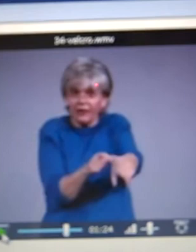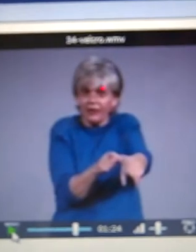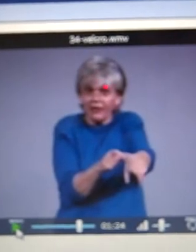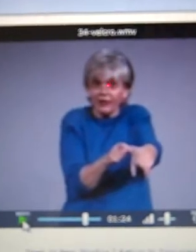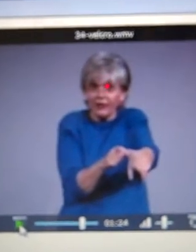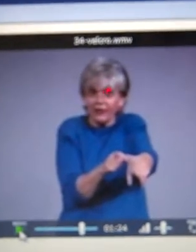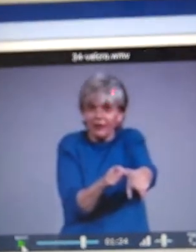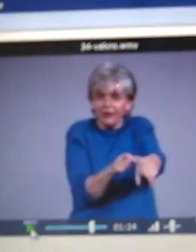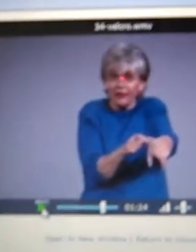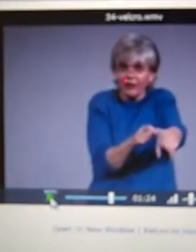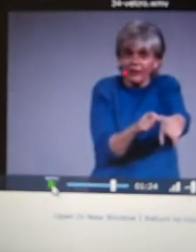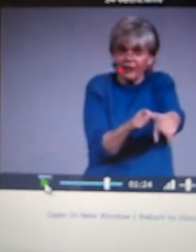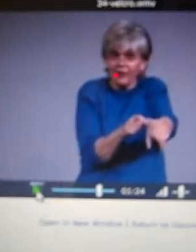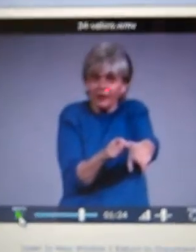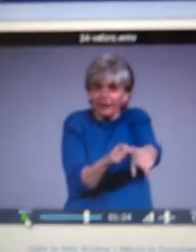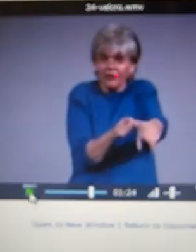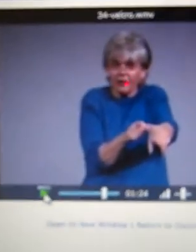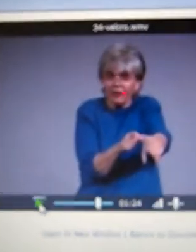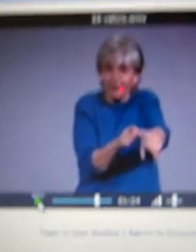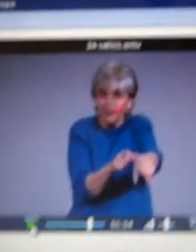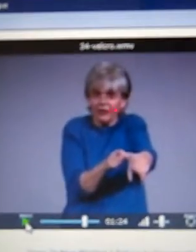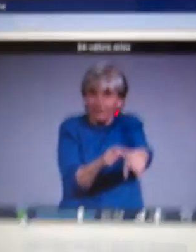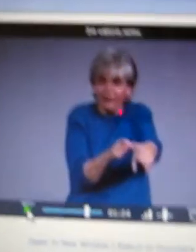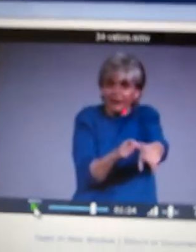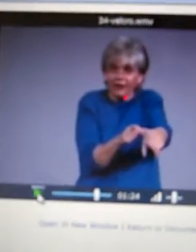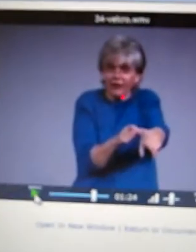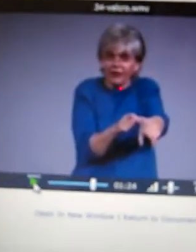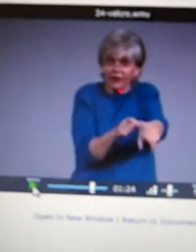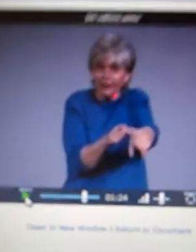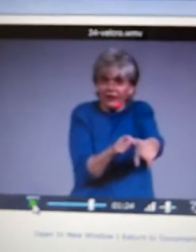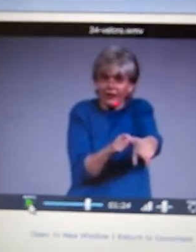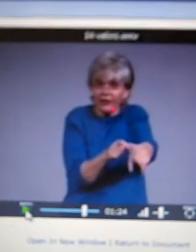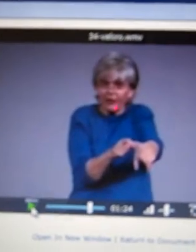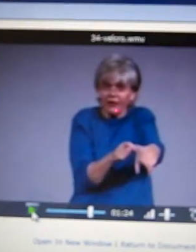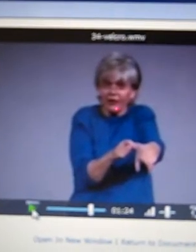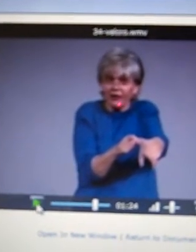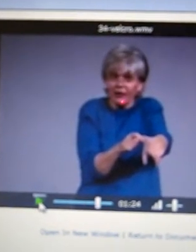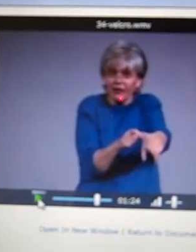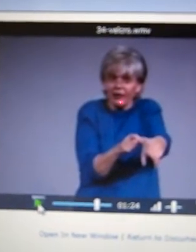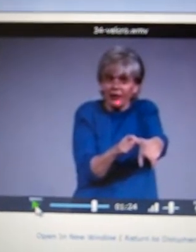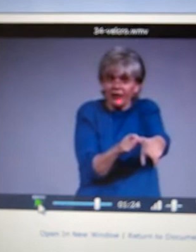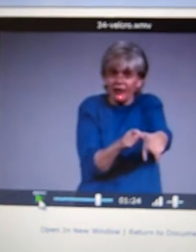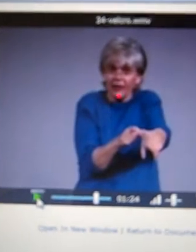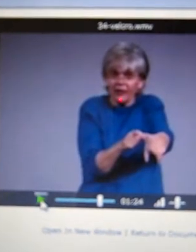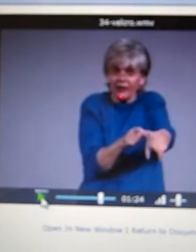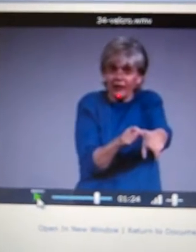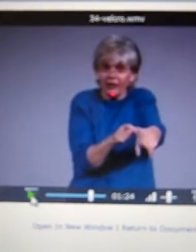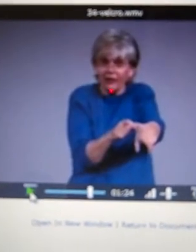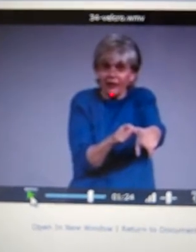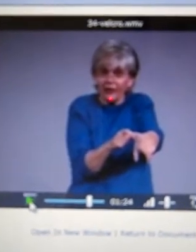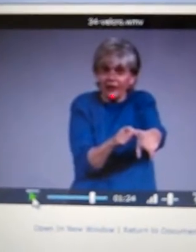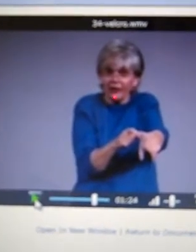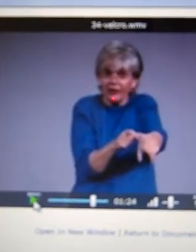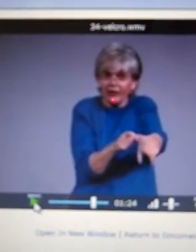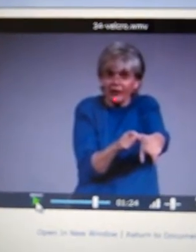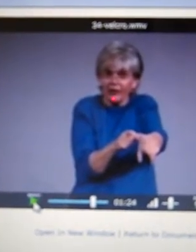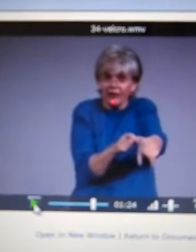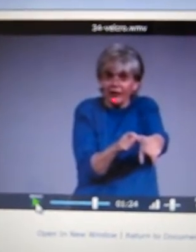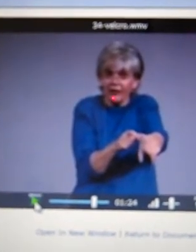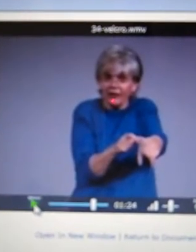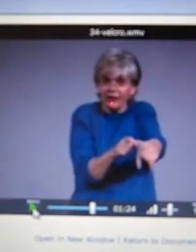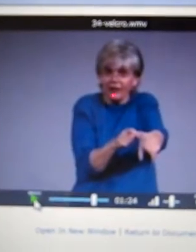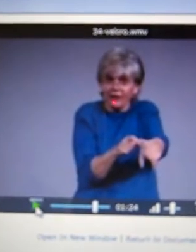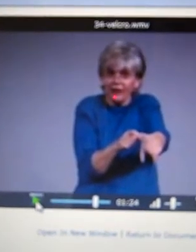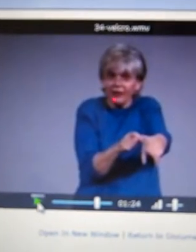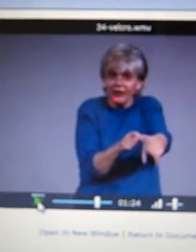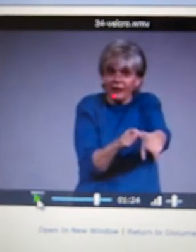And he figured out how they were stuck on to his cuff so good, and he figured out that it was because they